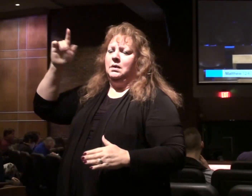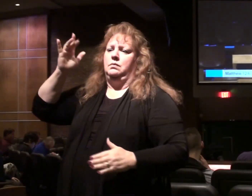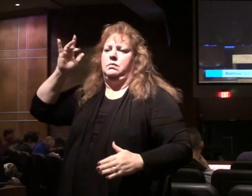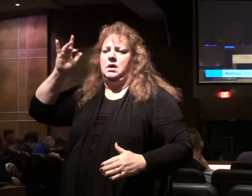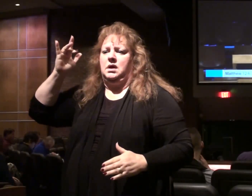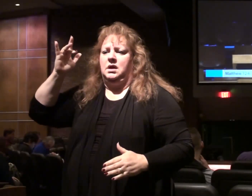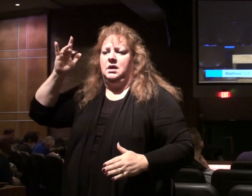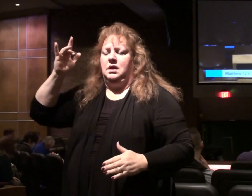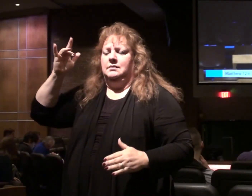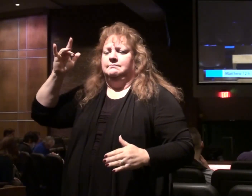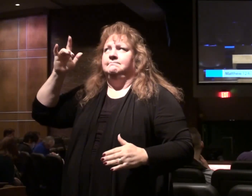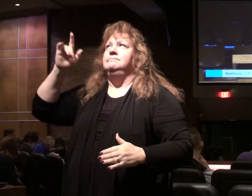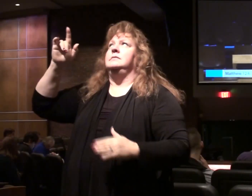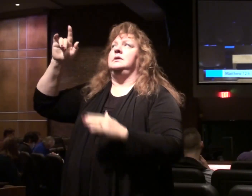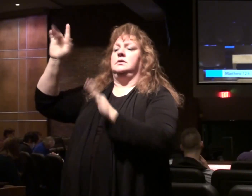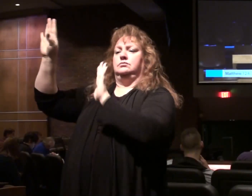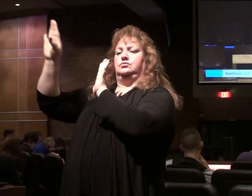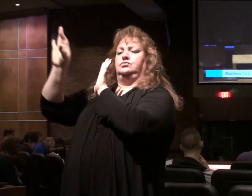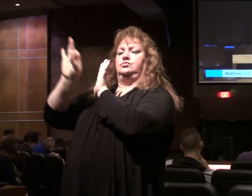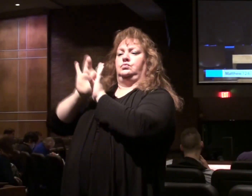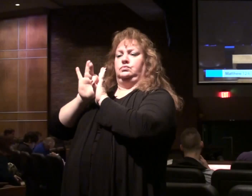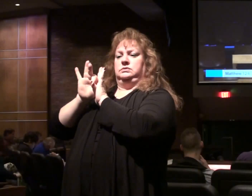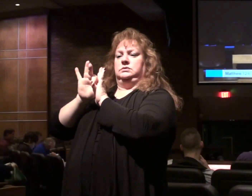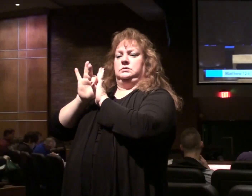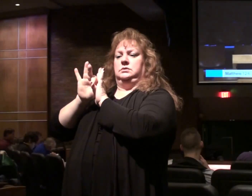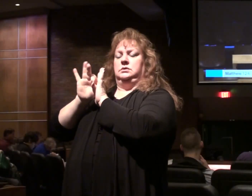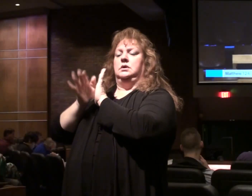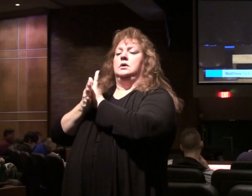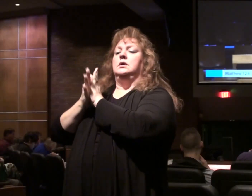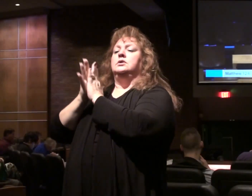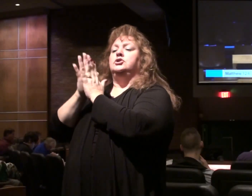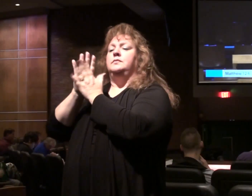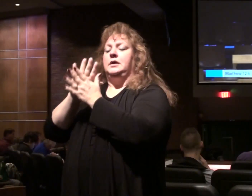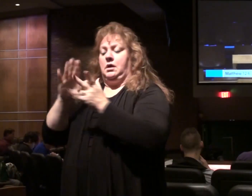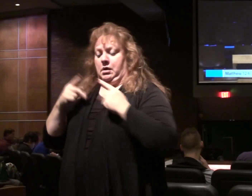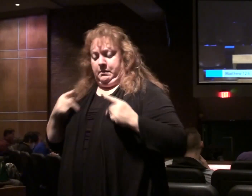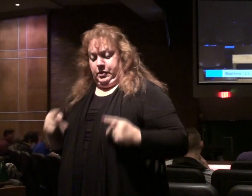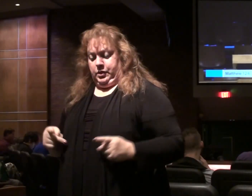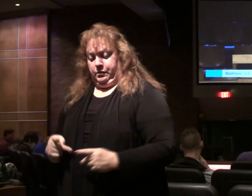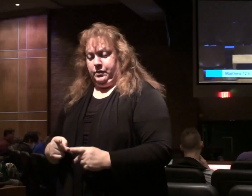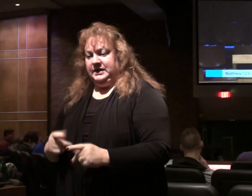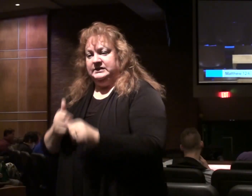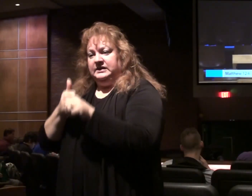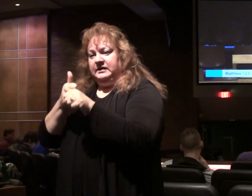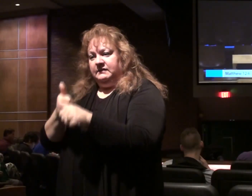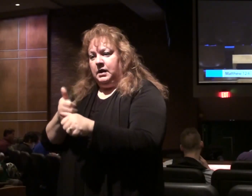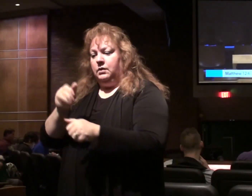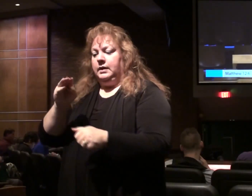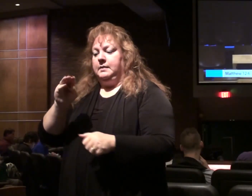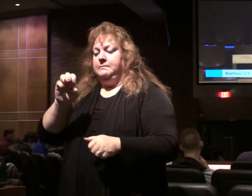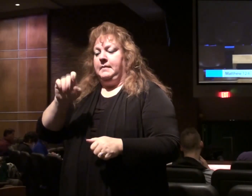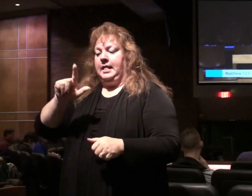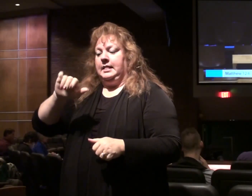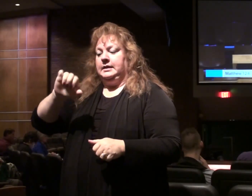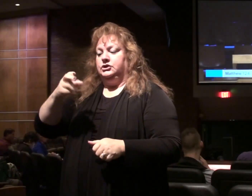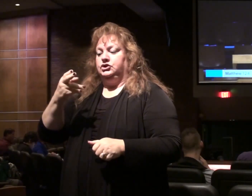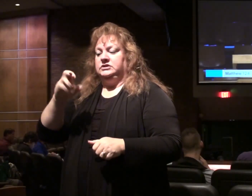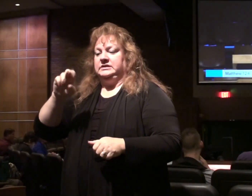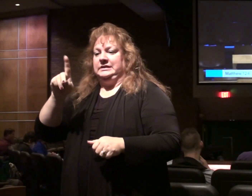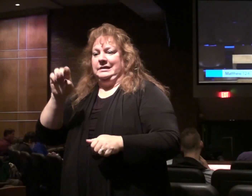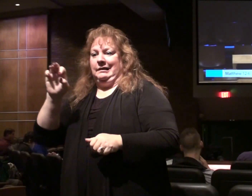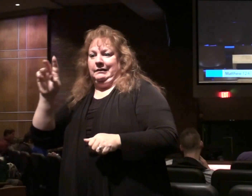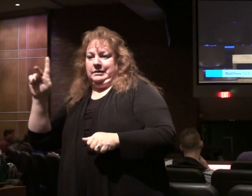because he is the one appointed to as the priest after the order of Melchizedek, who